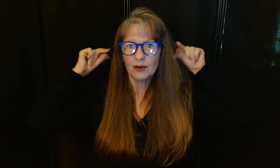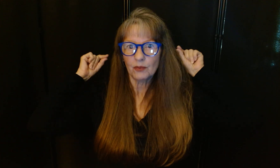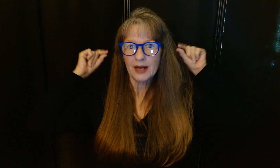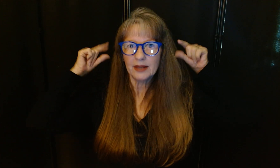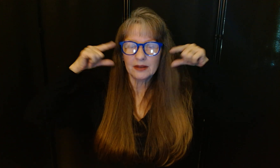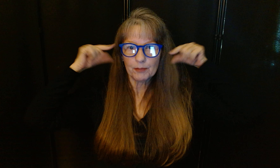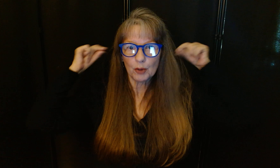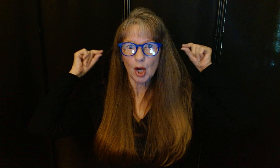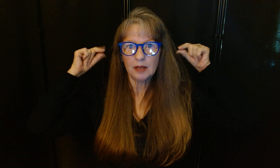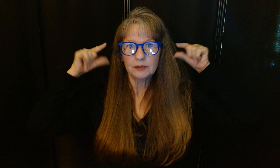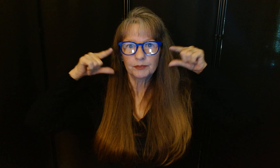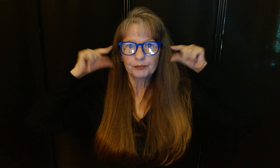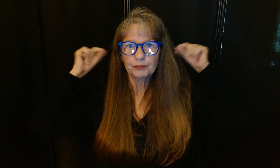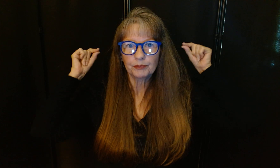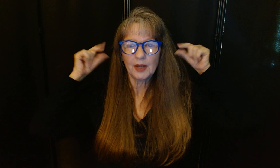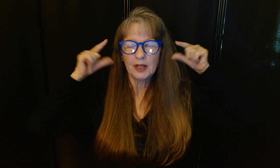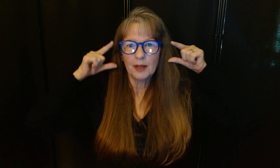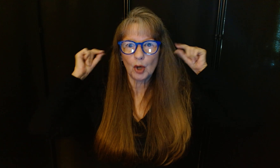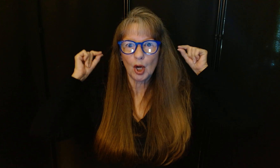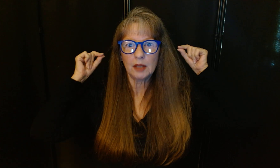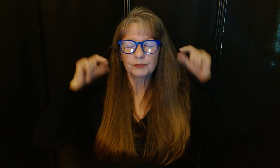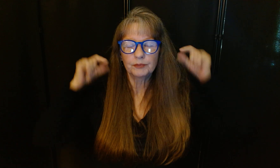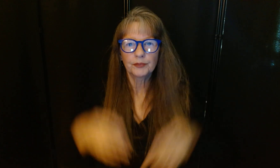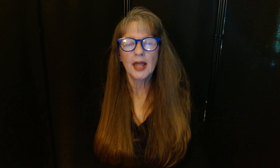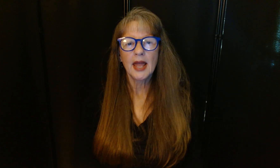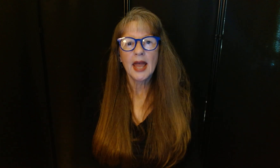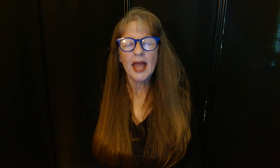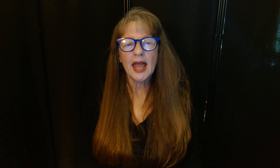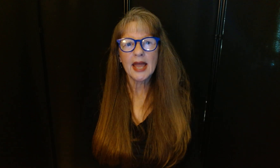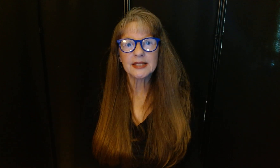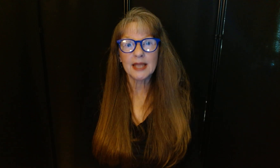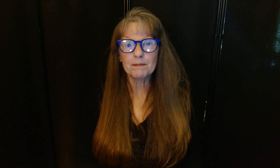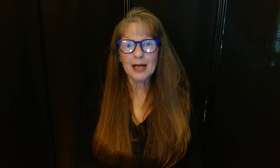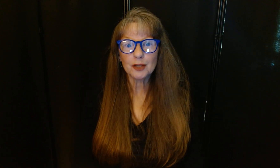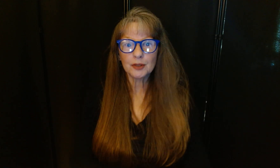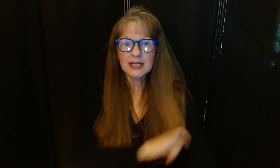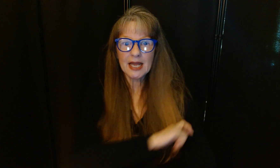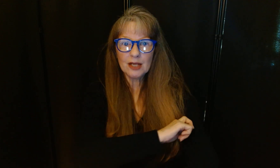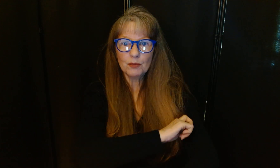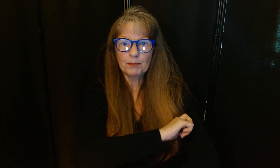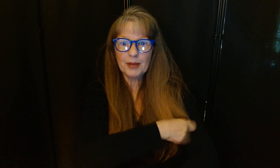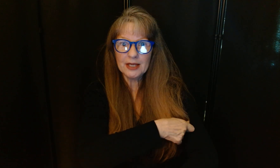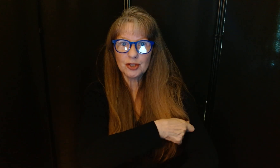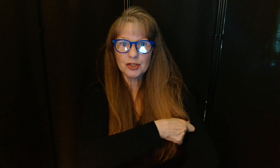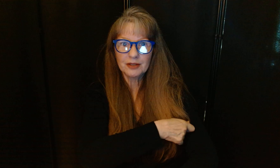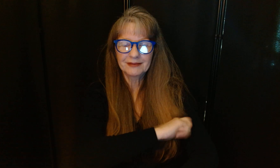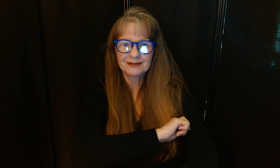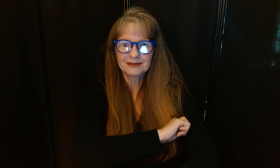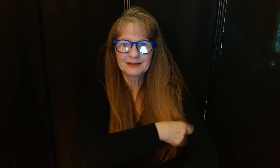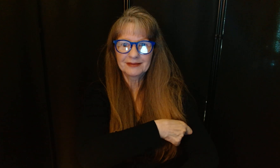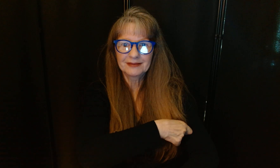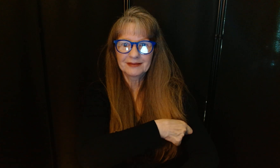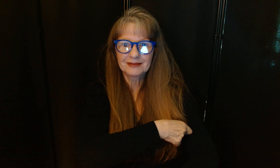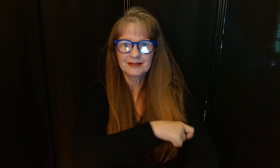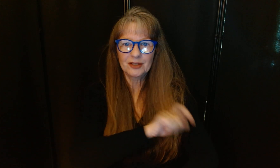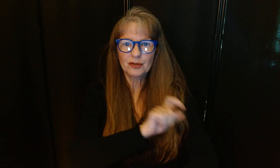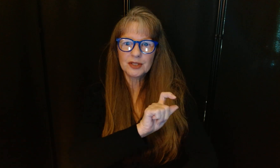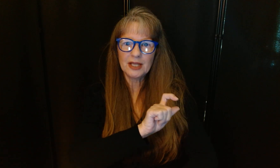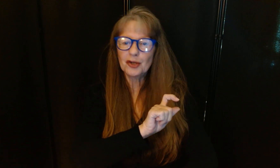right? Leprechaun. Leprechaun. And St. Patrick's Day, you pinch. You don't